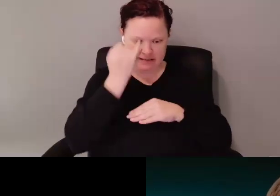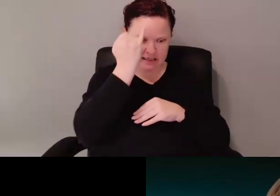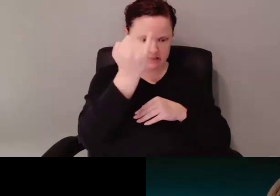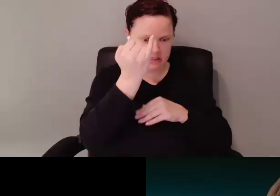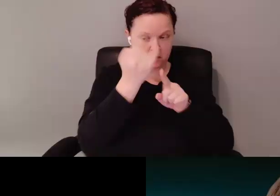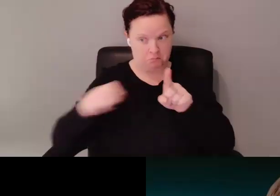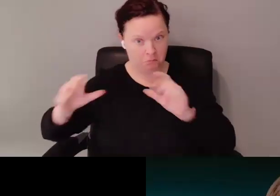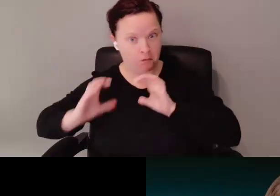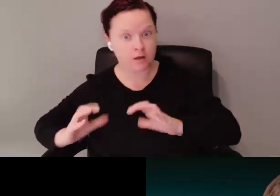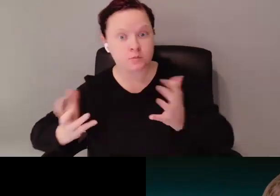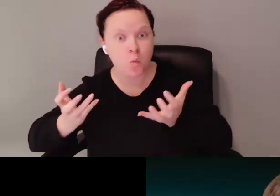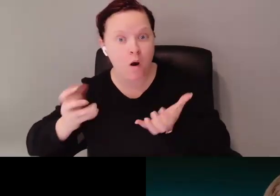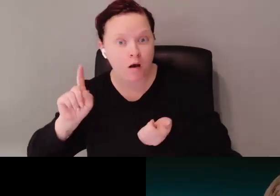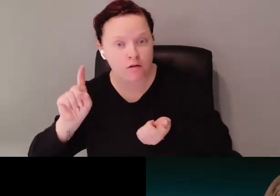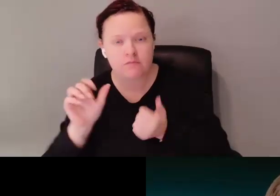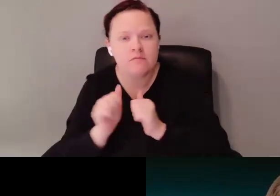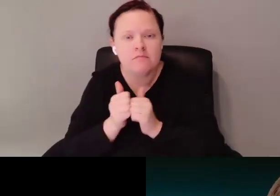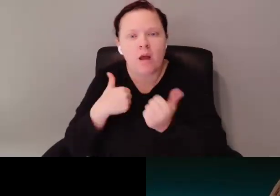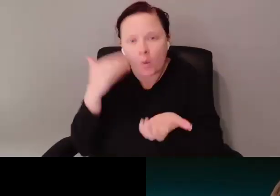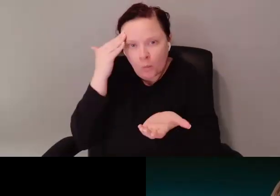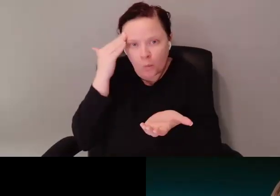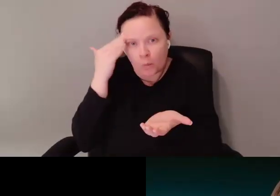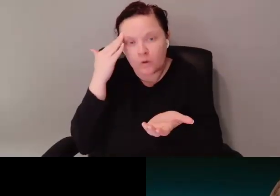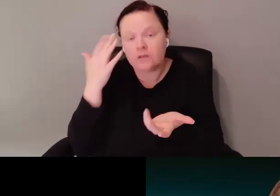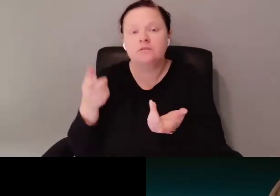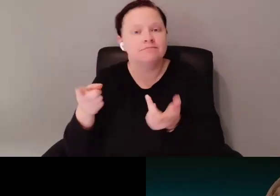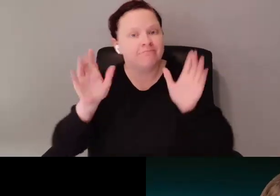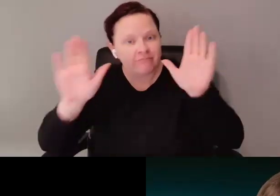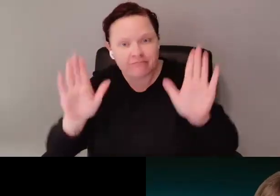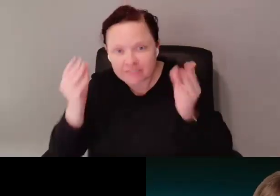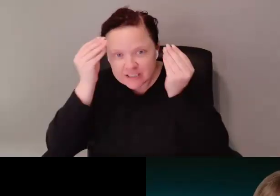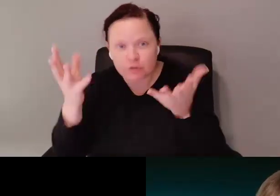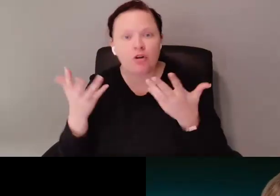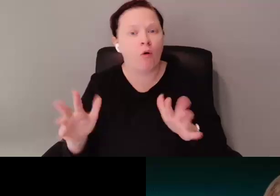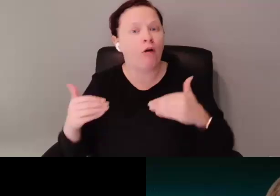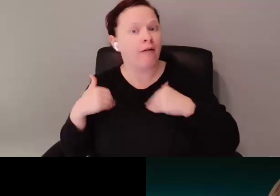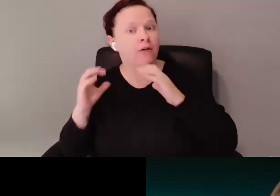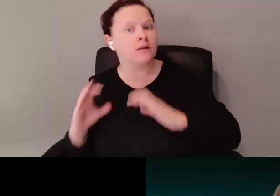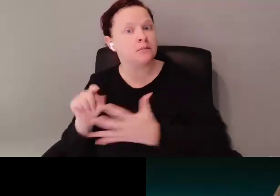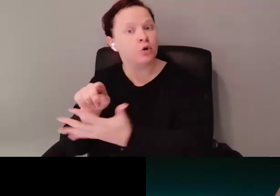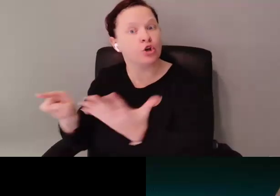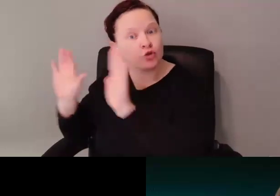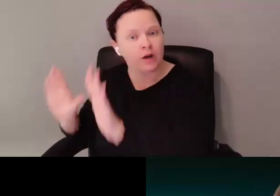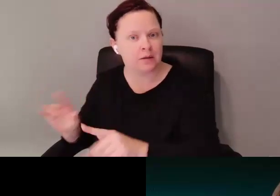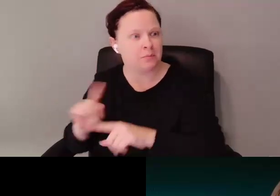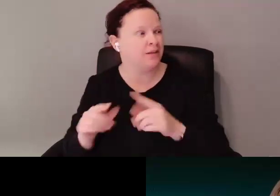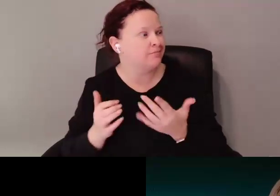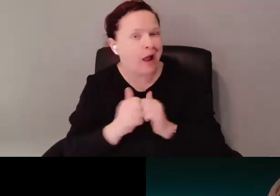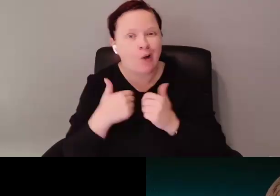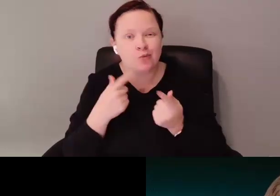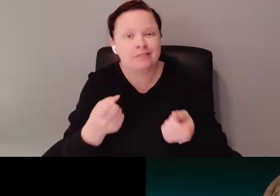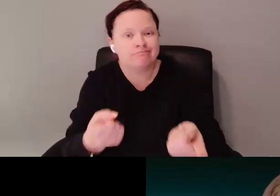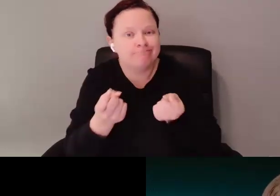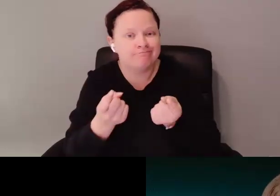to a customer in the first place? So that's fantastic information if we've already got customers, but how do we get those customers? How